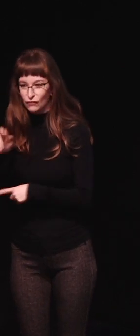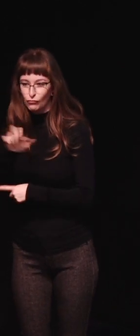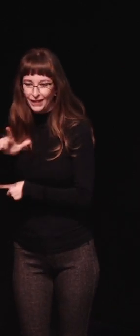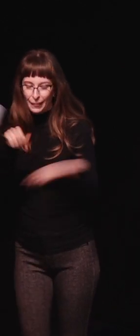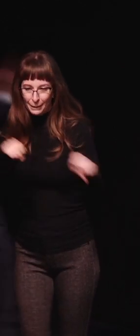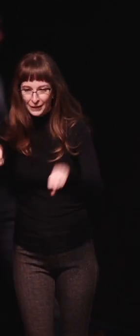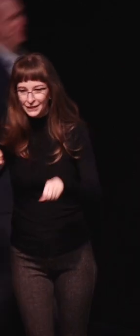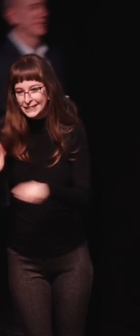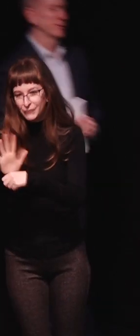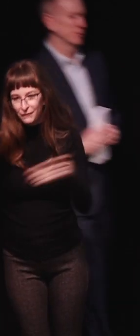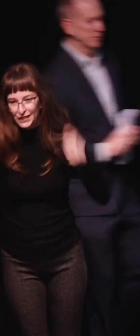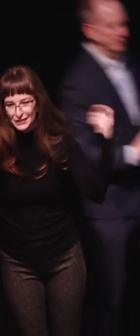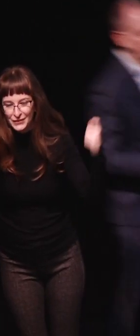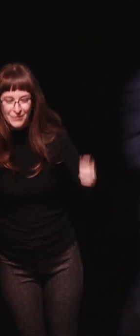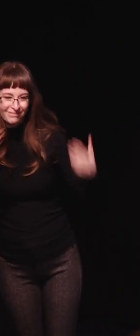thank you.